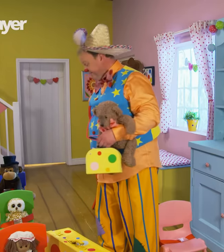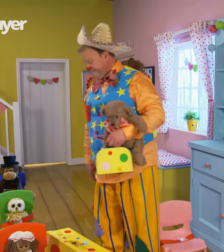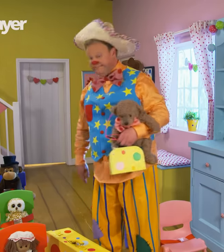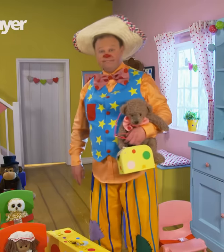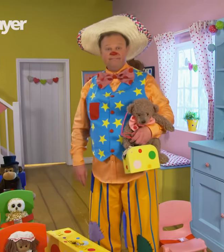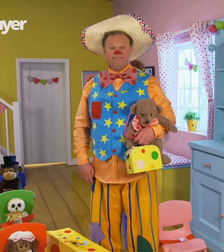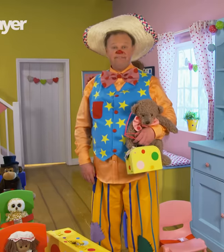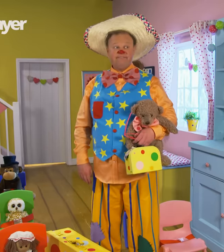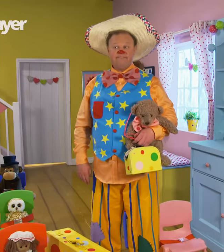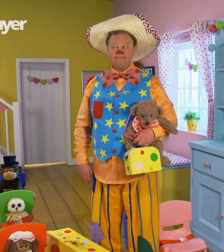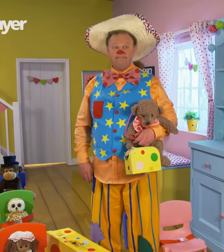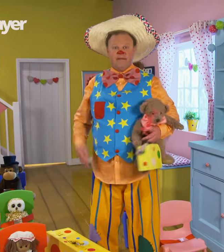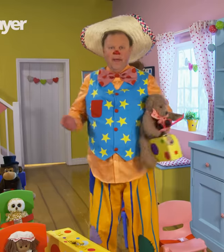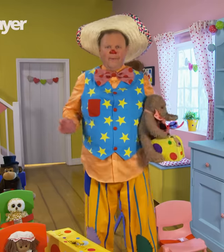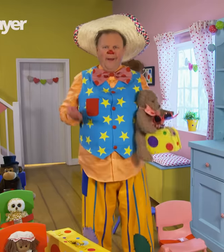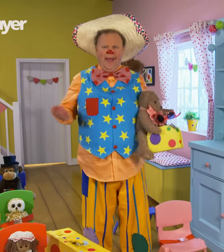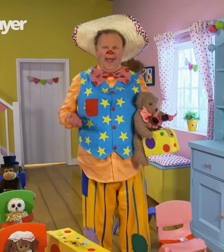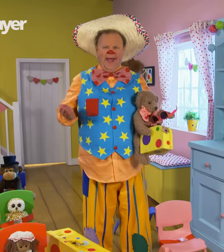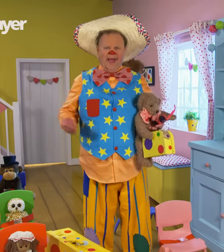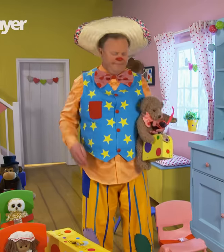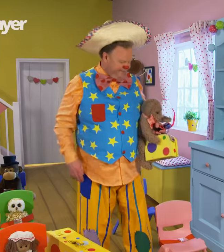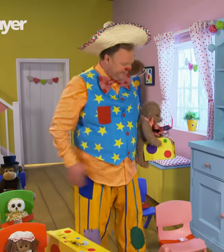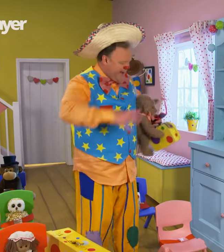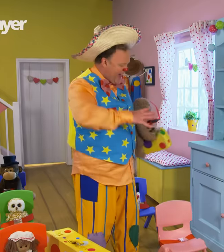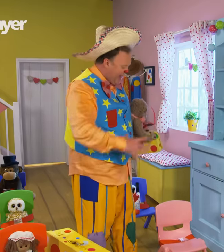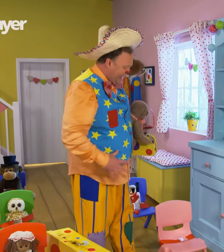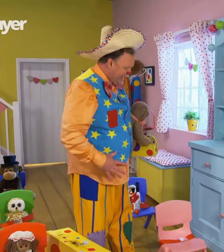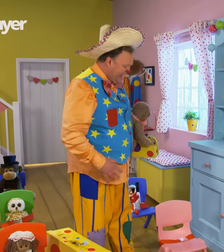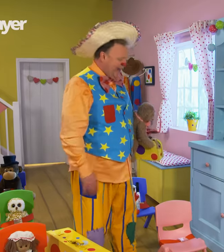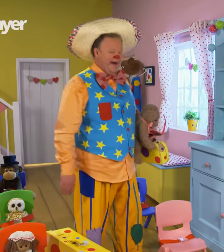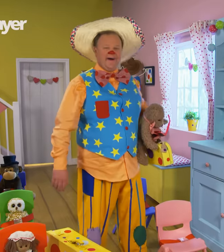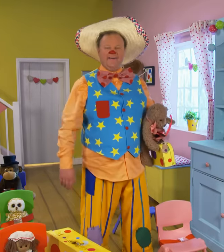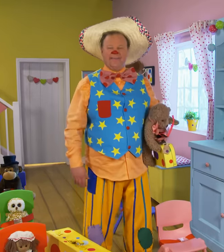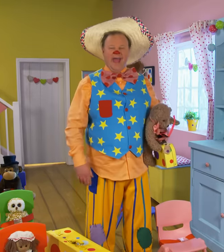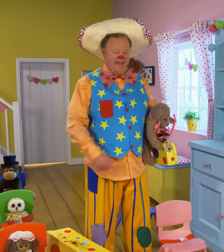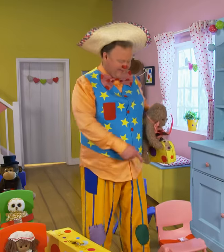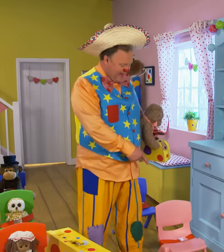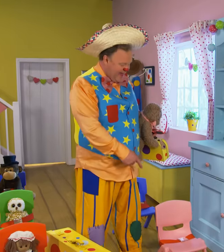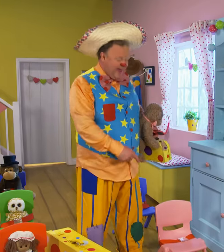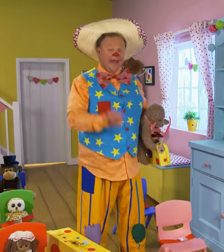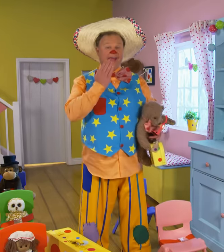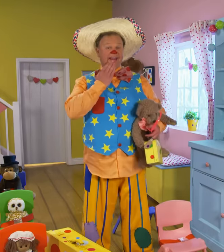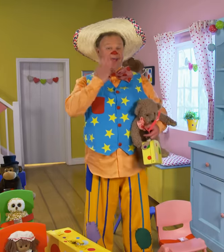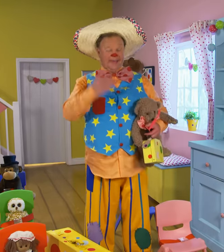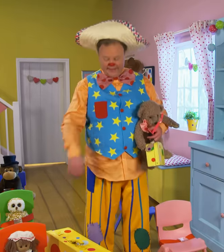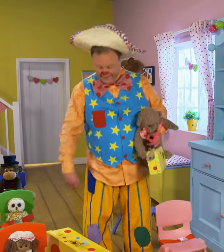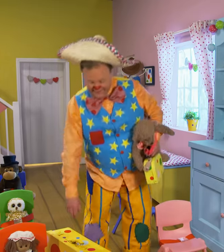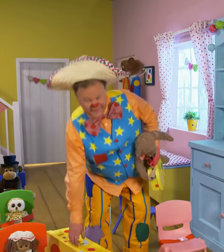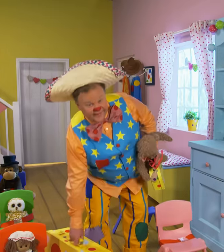There's a seat, Mr. Tumble. Where? Oh, yes, there. Thank you. Come